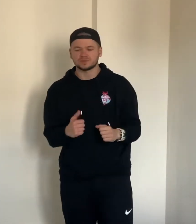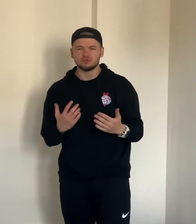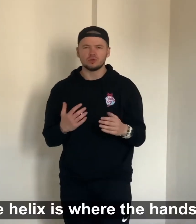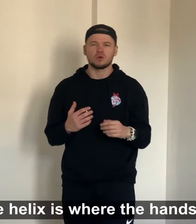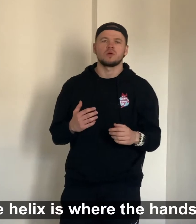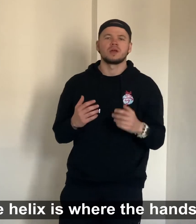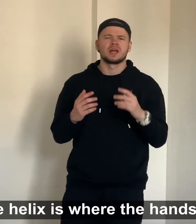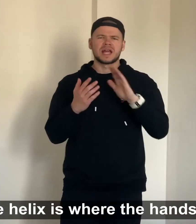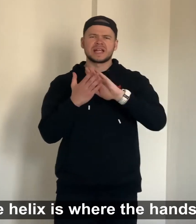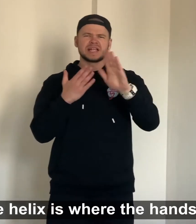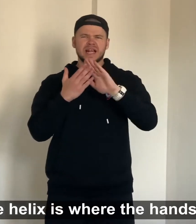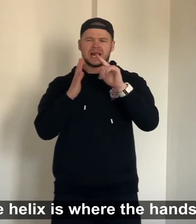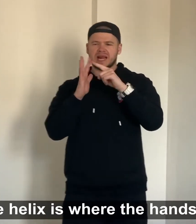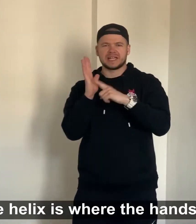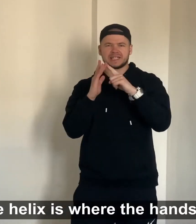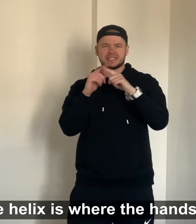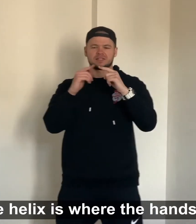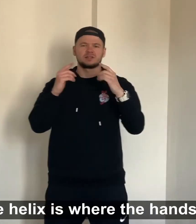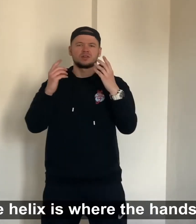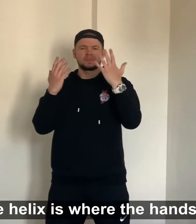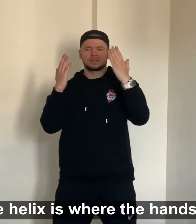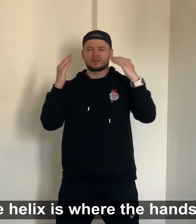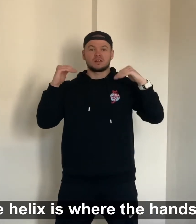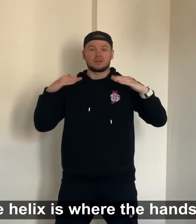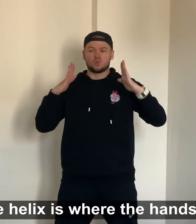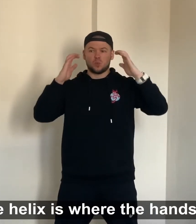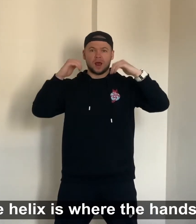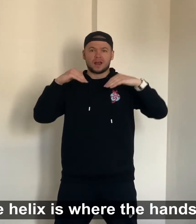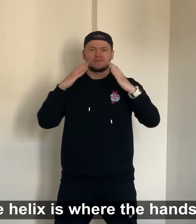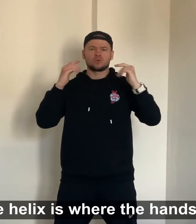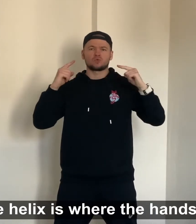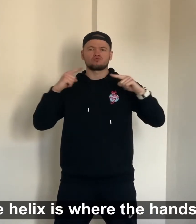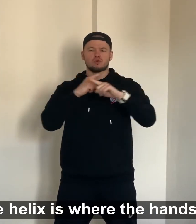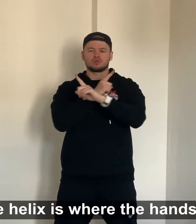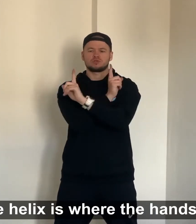A double helix is where the hands' waves cross.